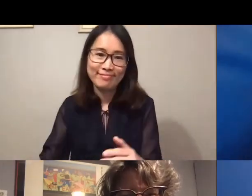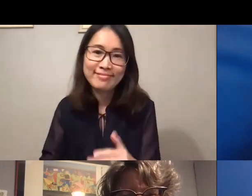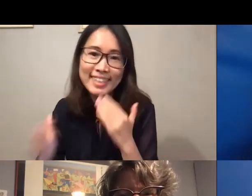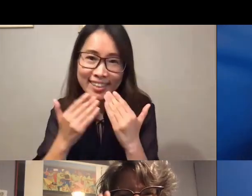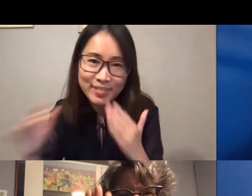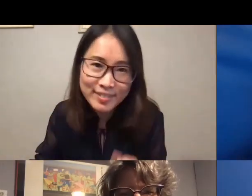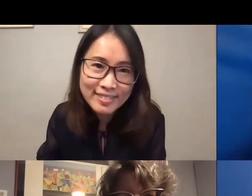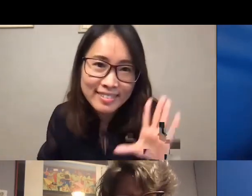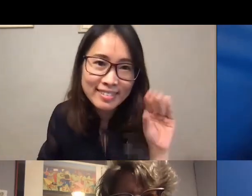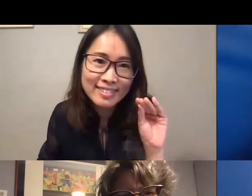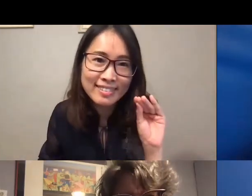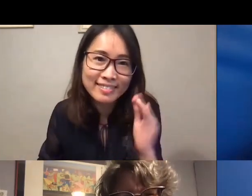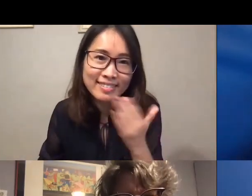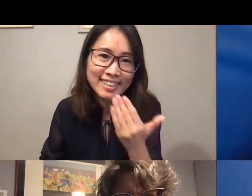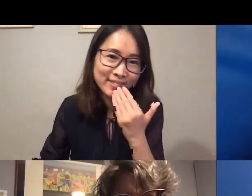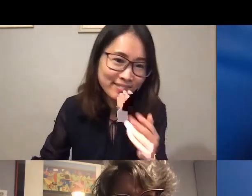Yes, thank you.